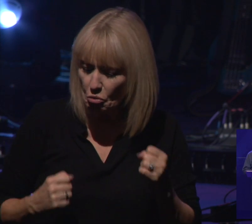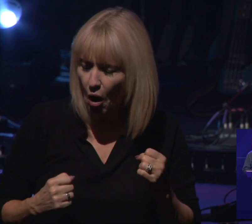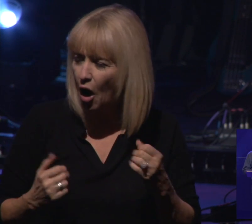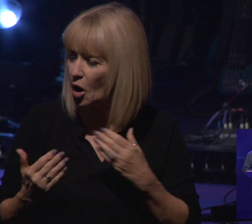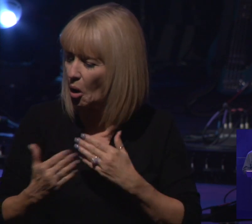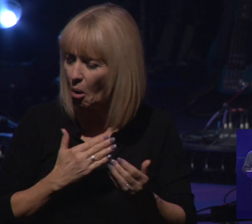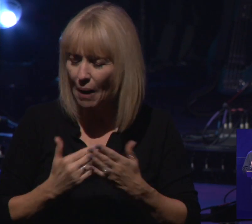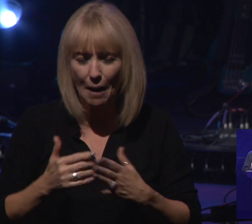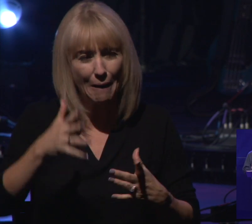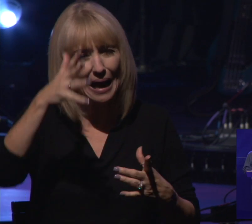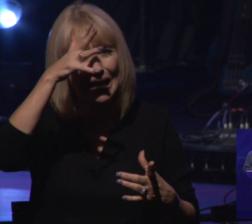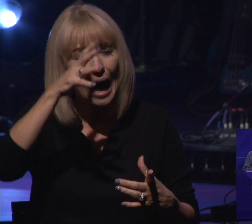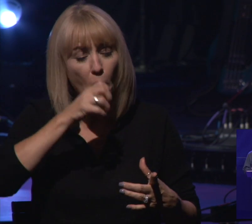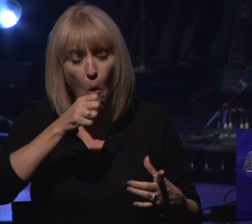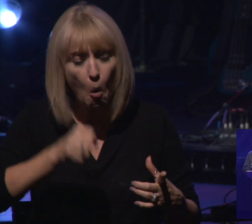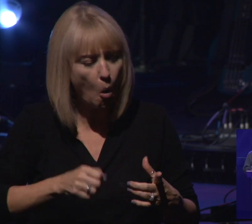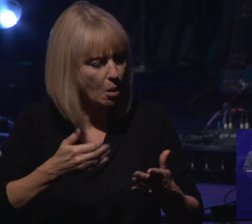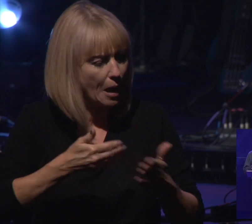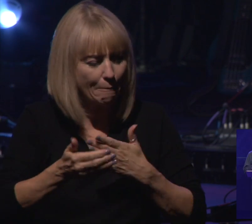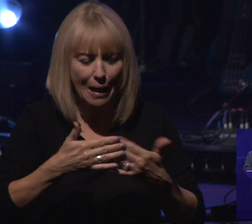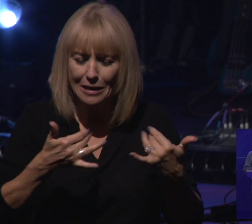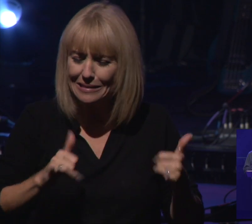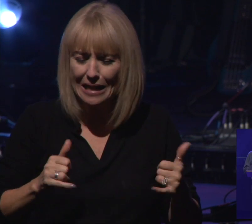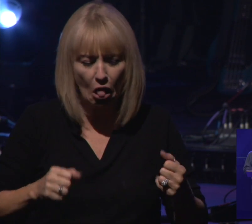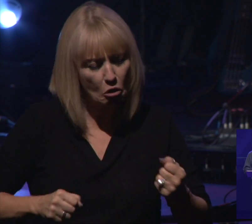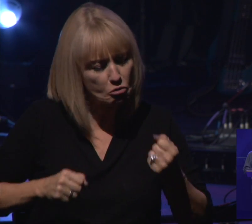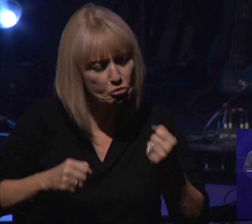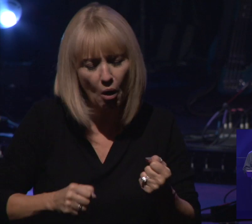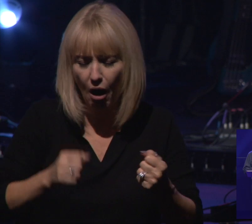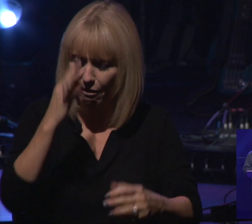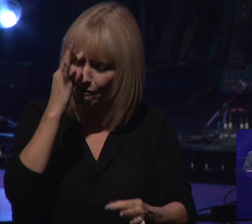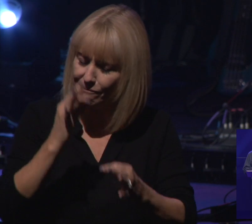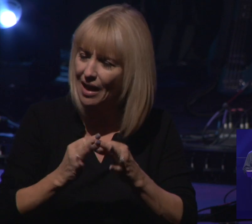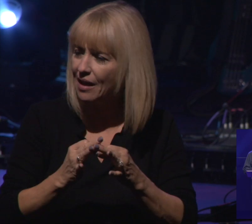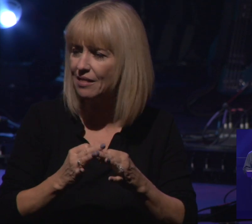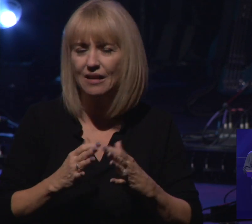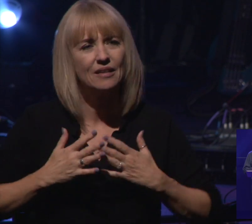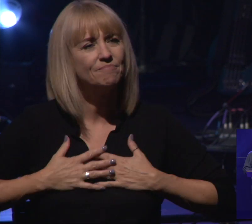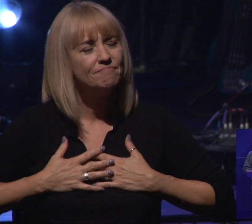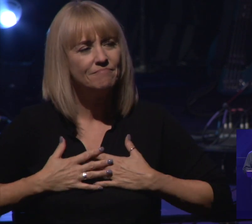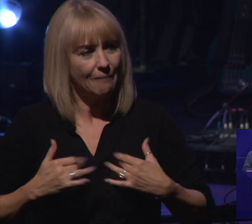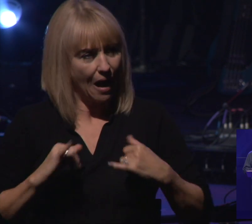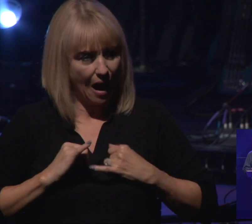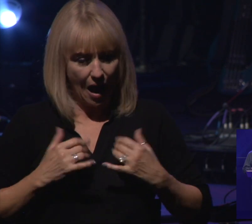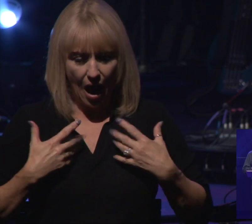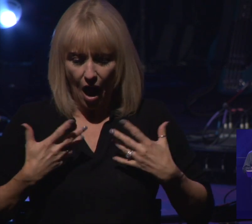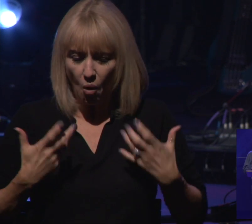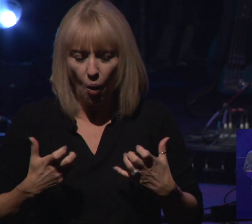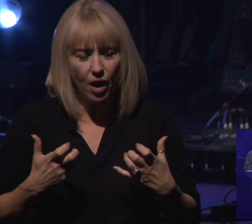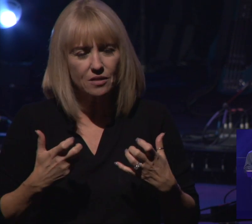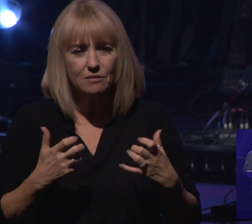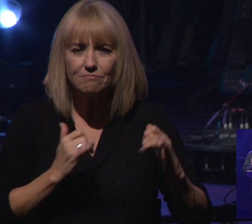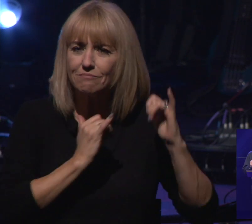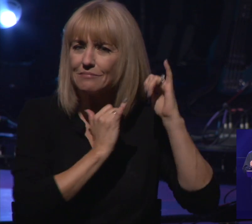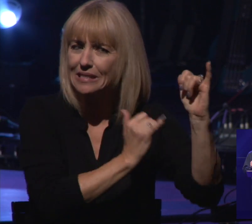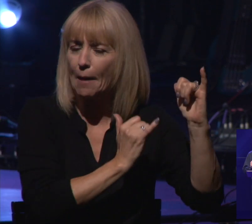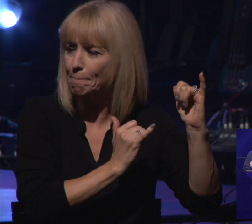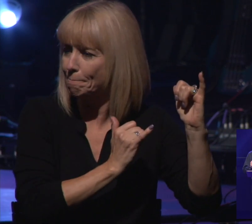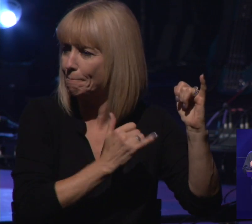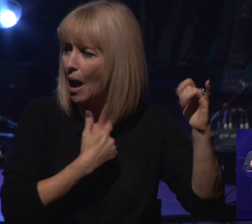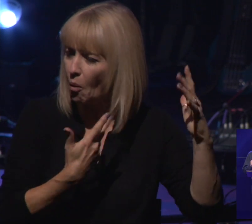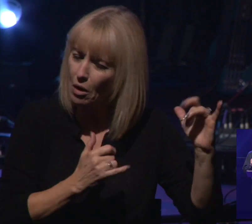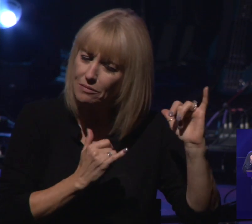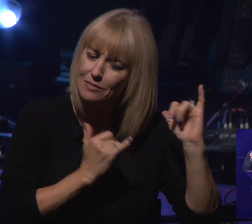strong no matter what. And even when he got older, he still stayed strong. He never wavered. And I want to be that kind of a